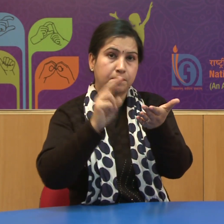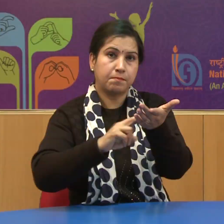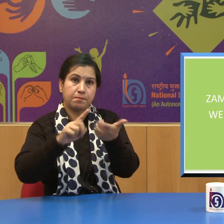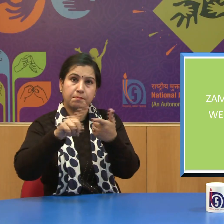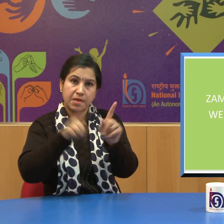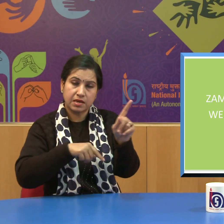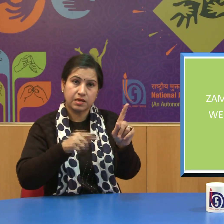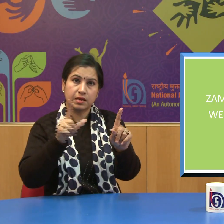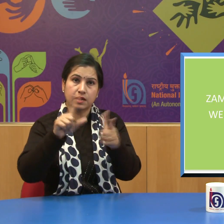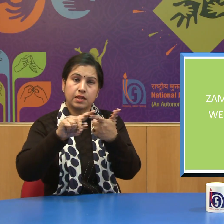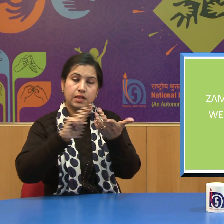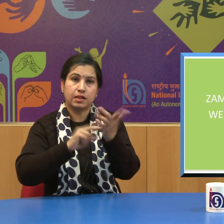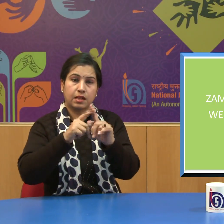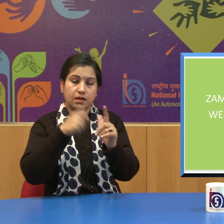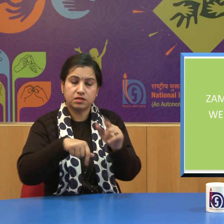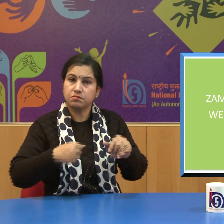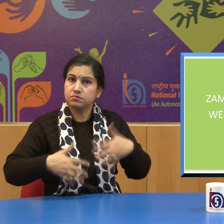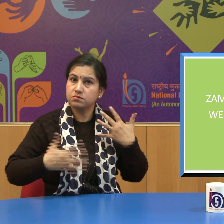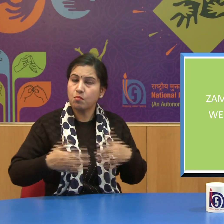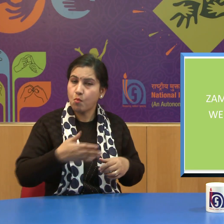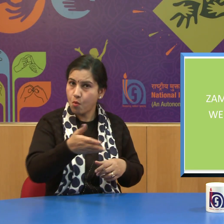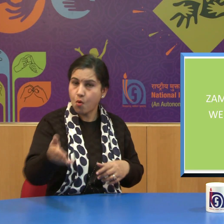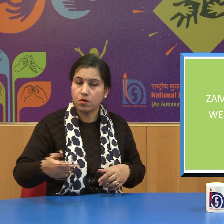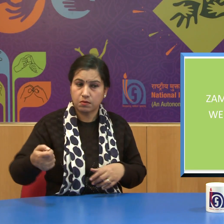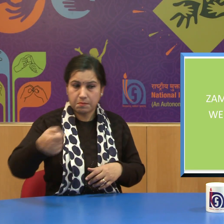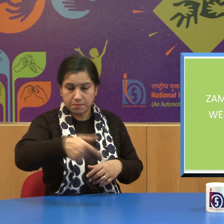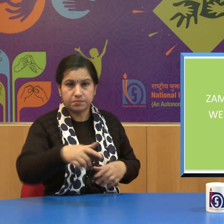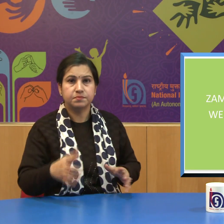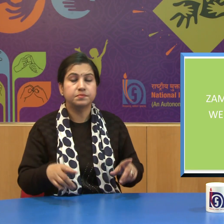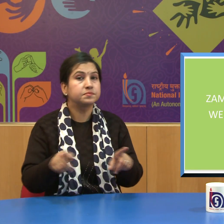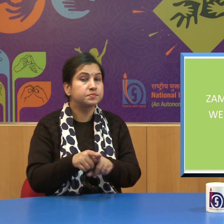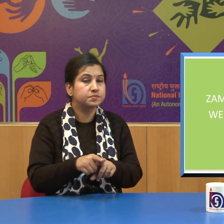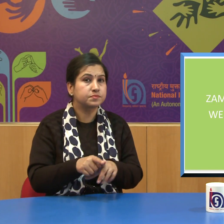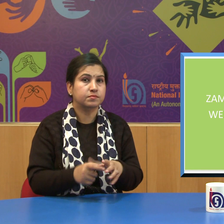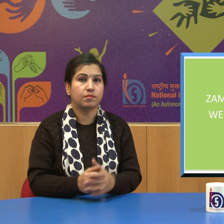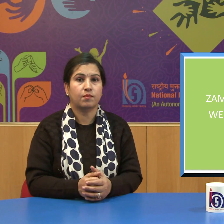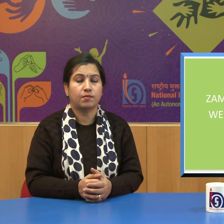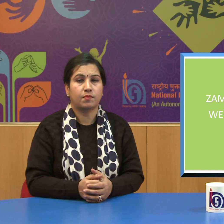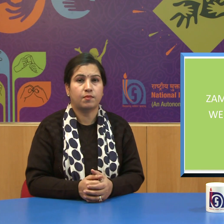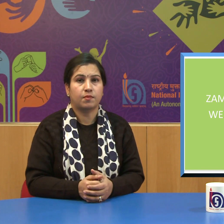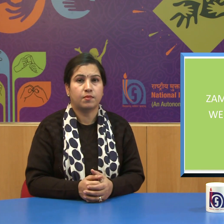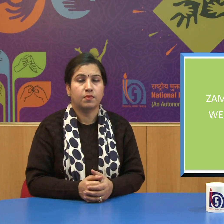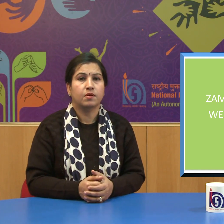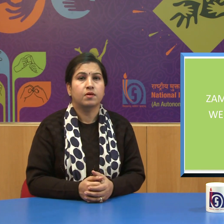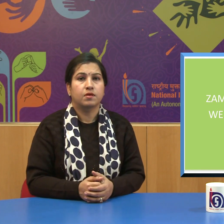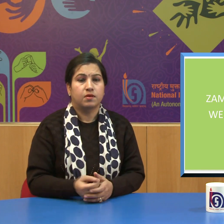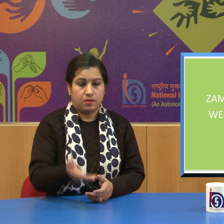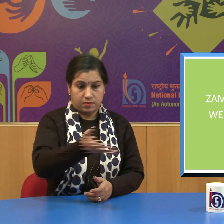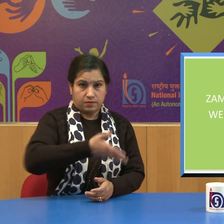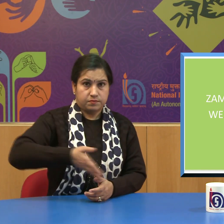The rulers and zamindars who had been removed from their place also hated